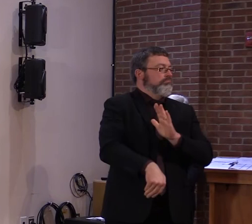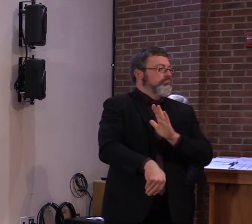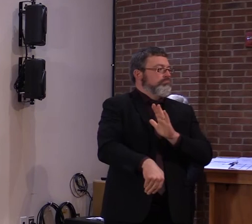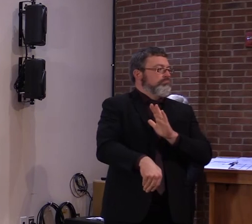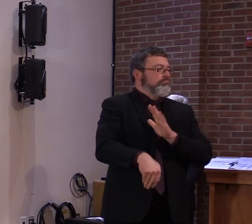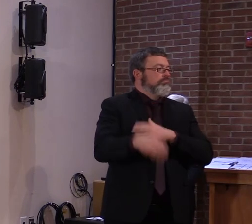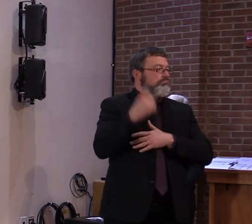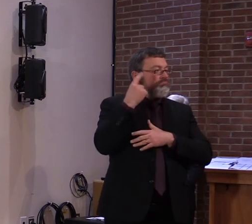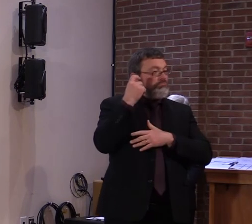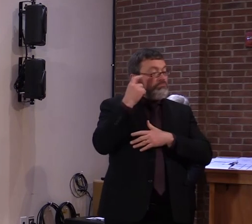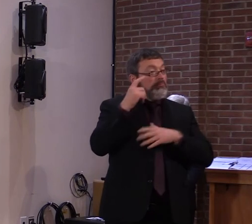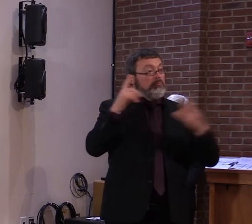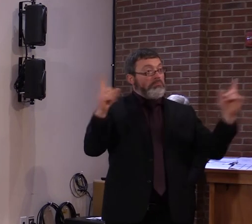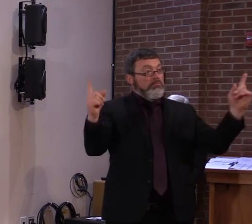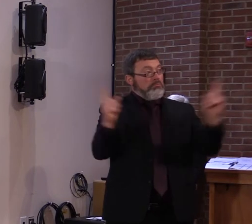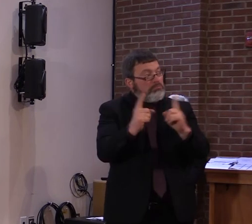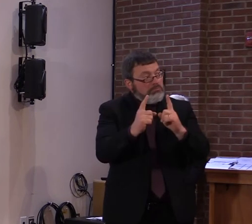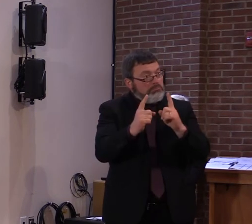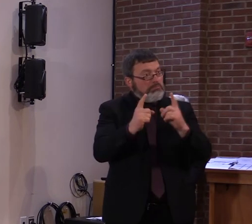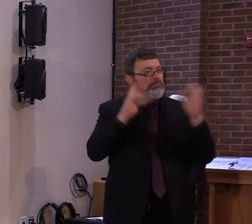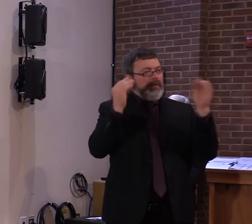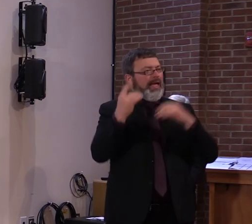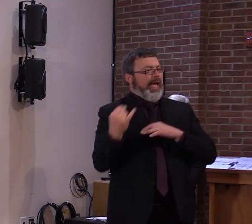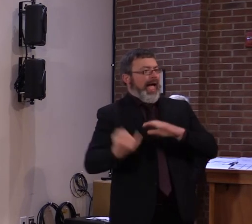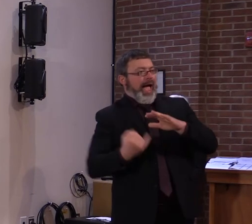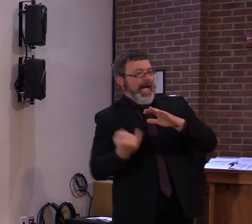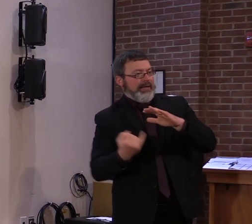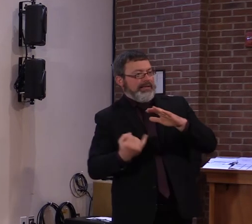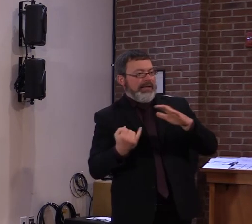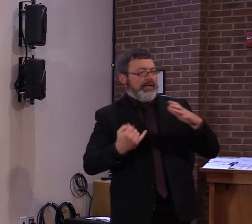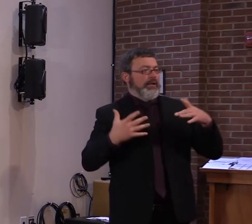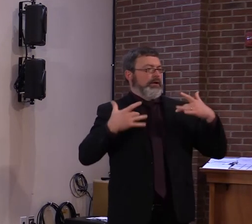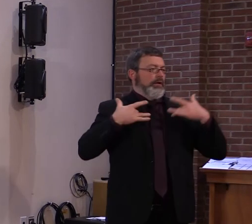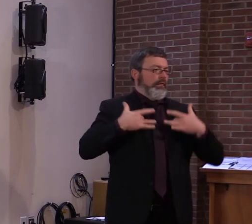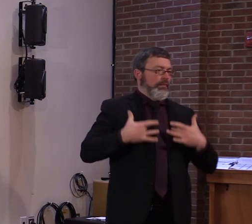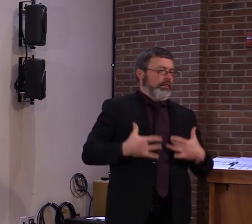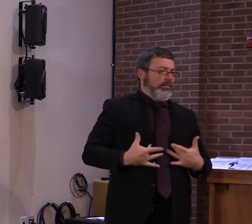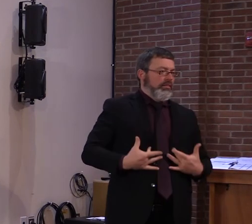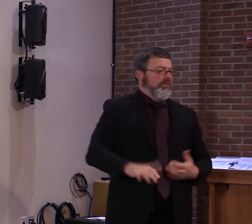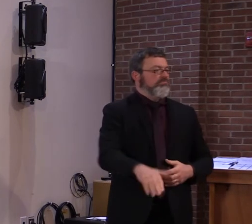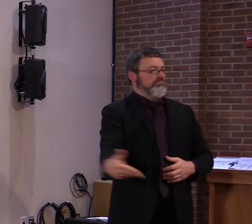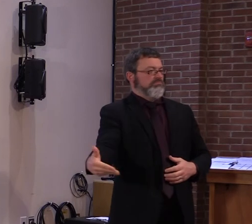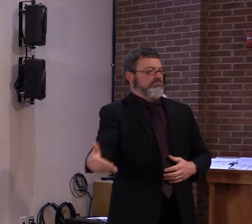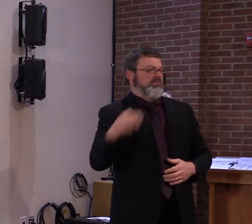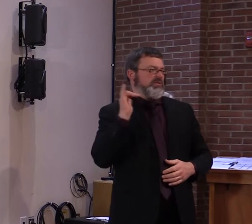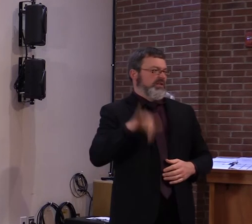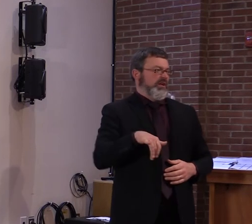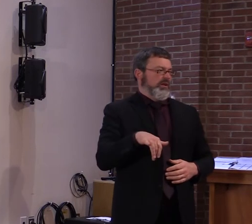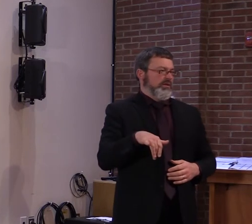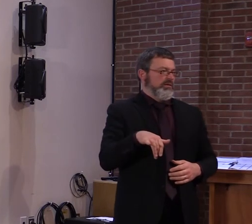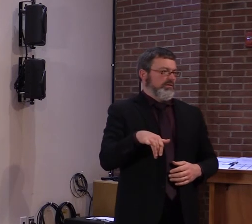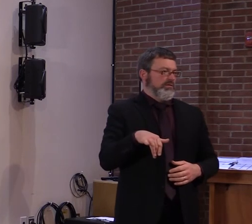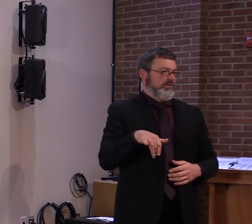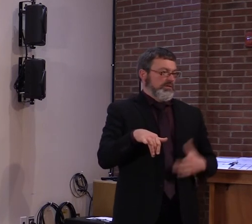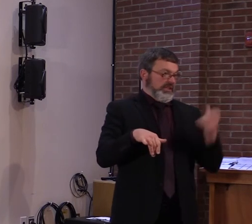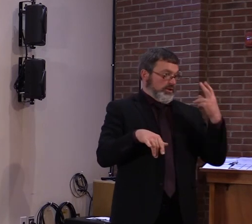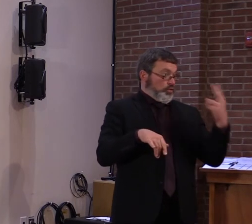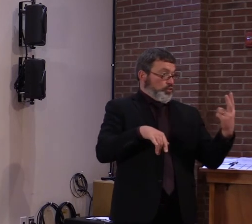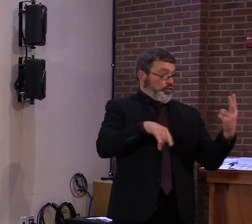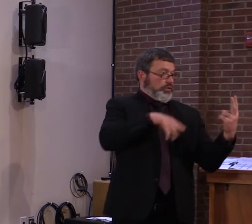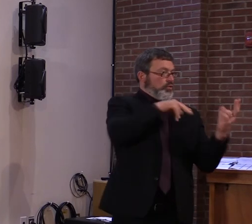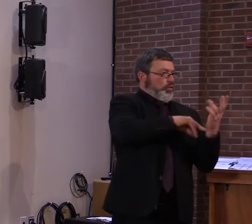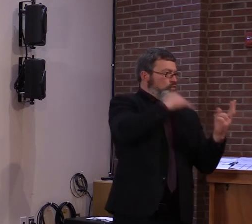and relatives might be harming a lot of our elders. And